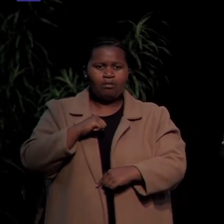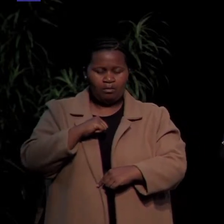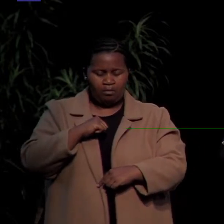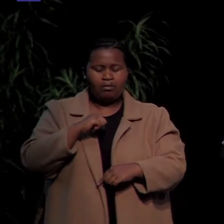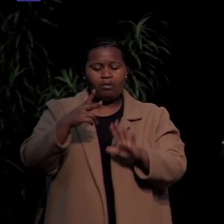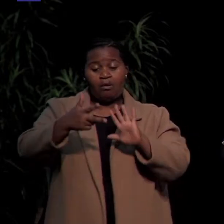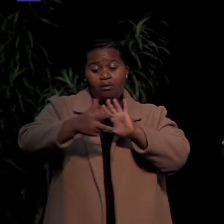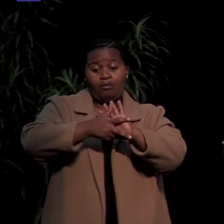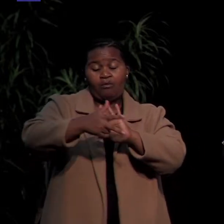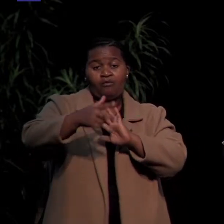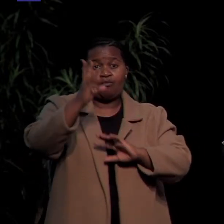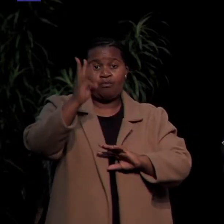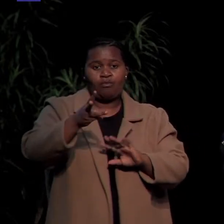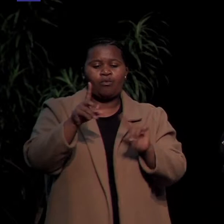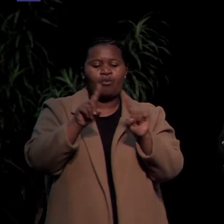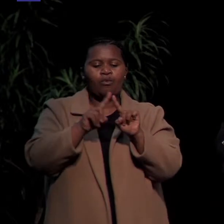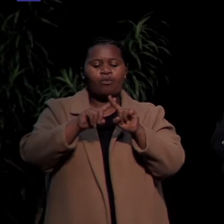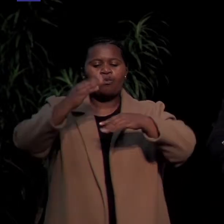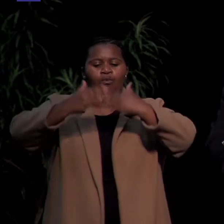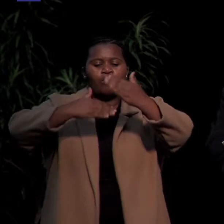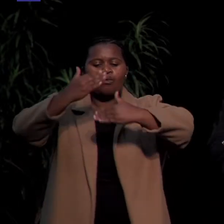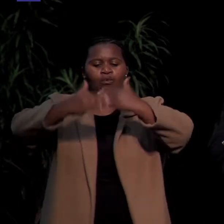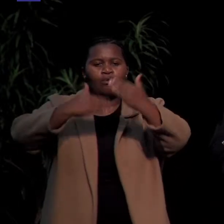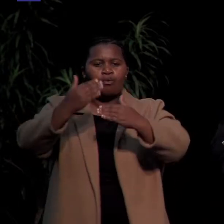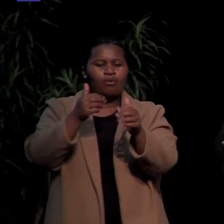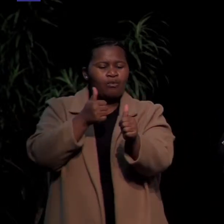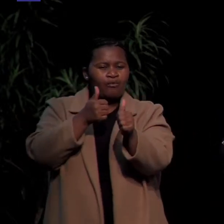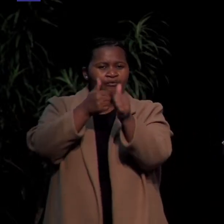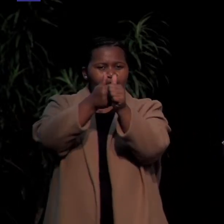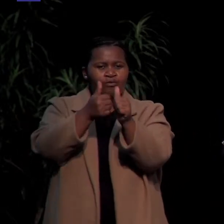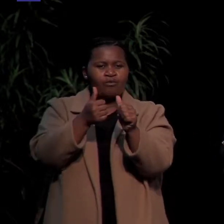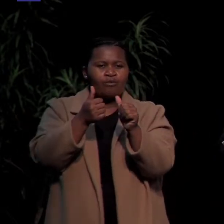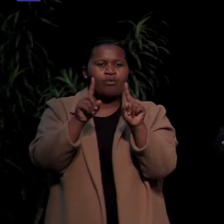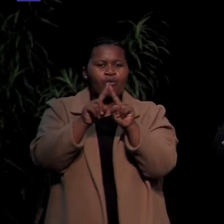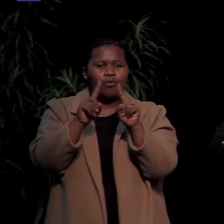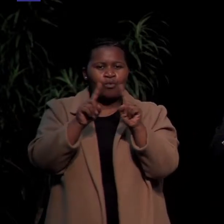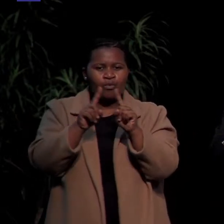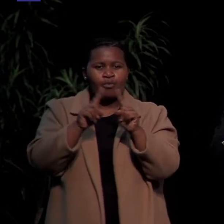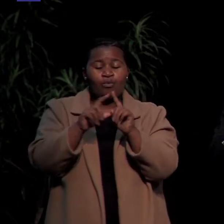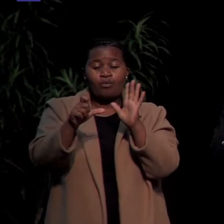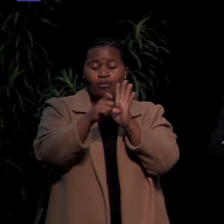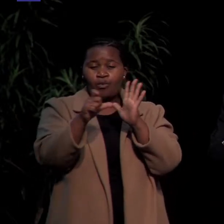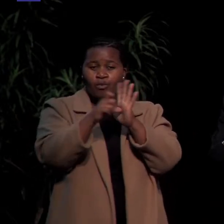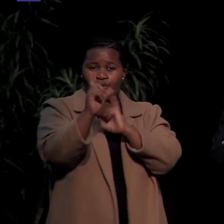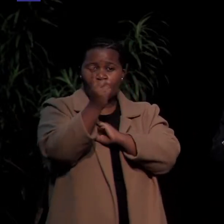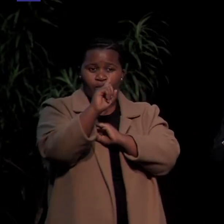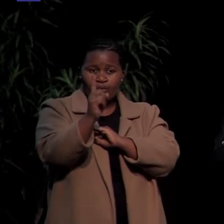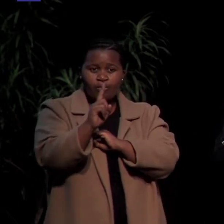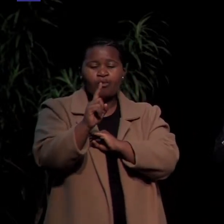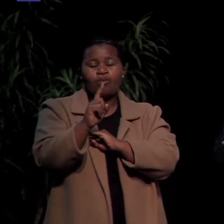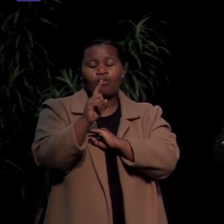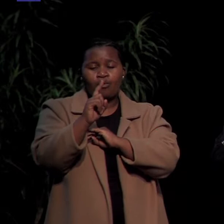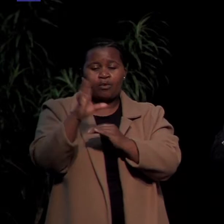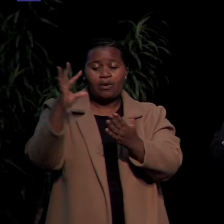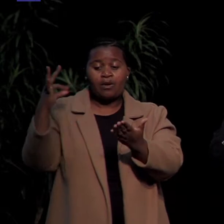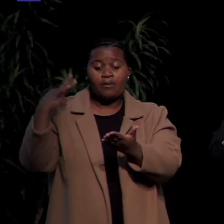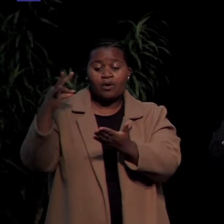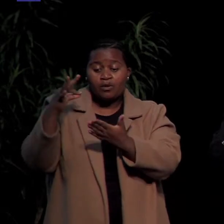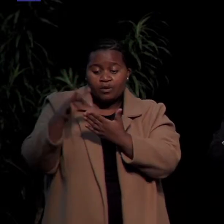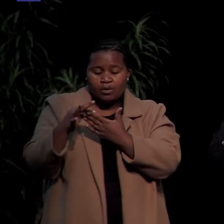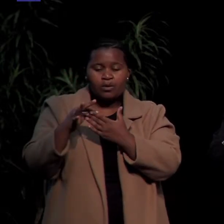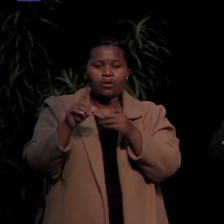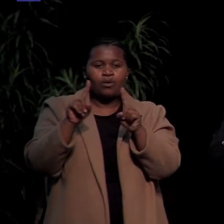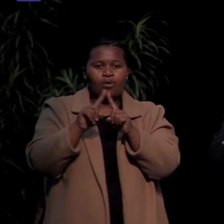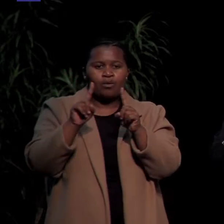be approved. On the process followed and current status, it is important to note that the rollover application